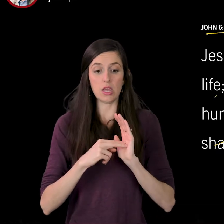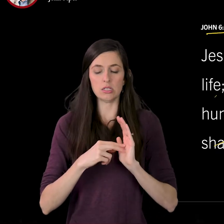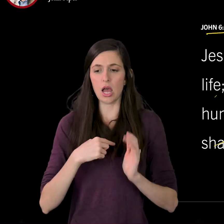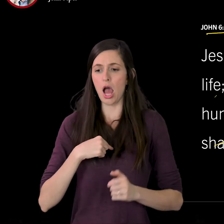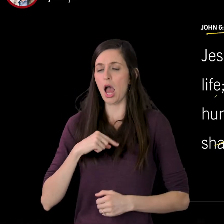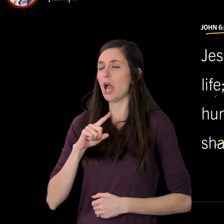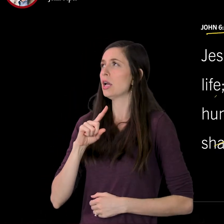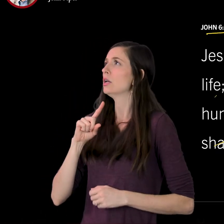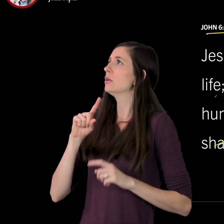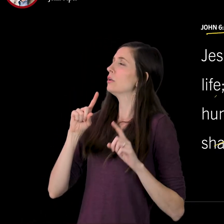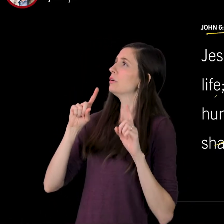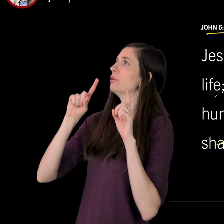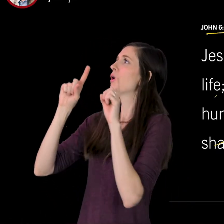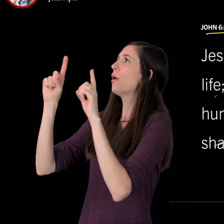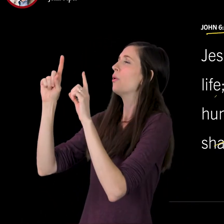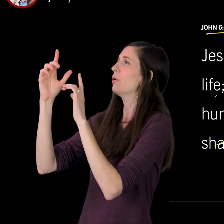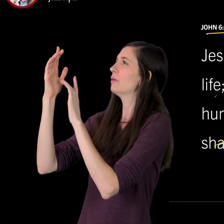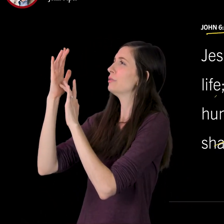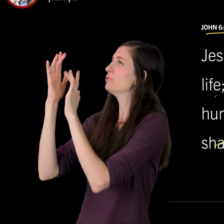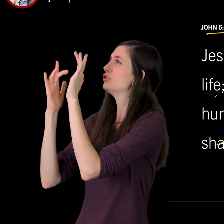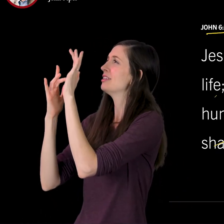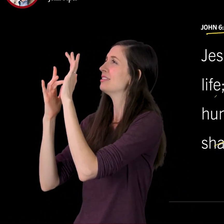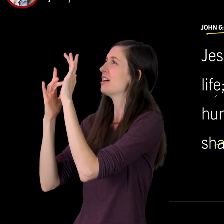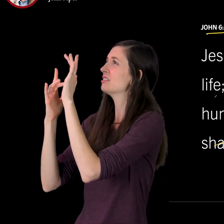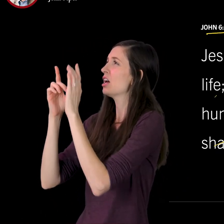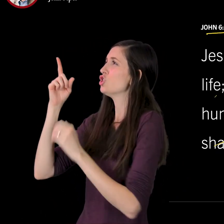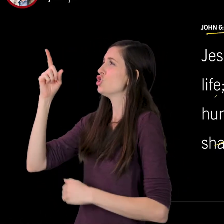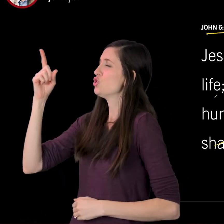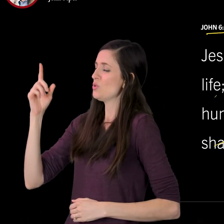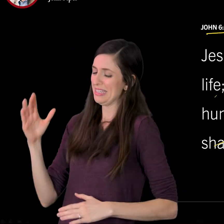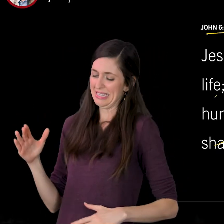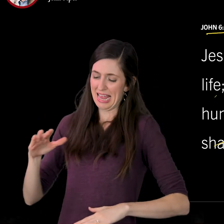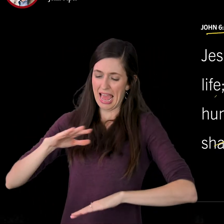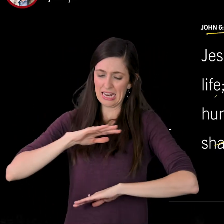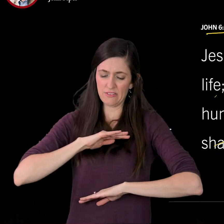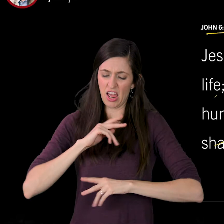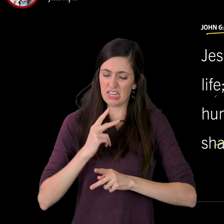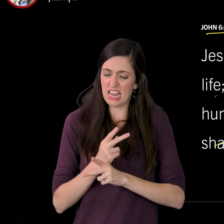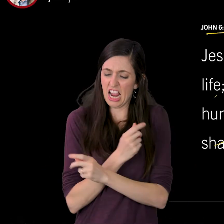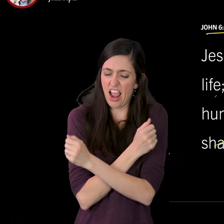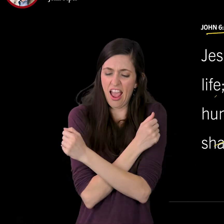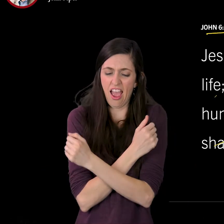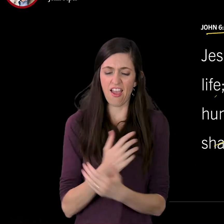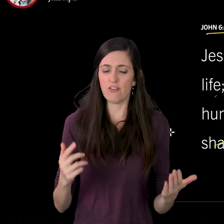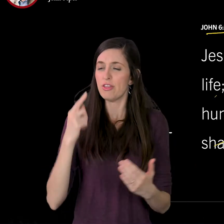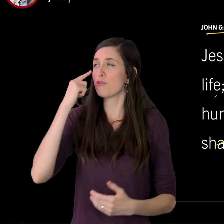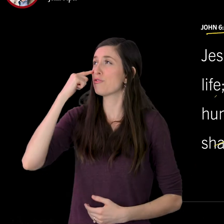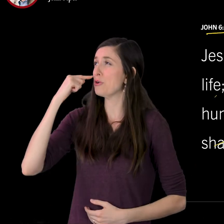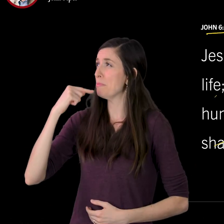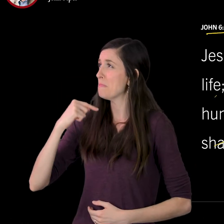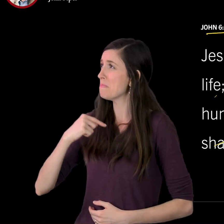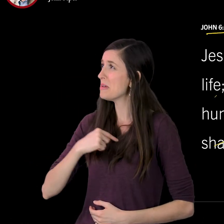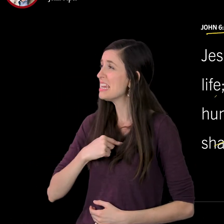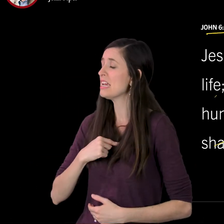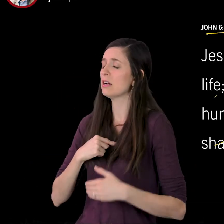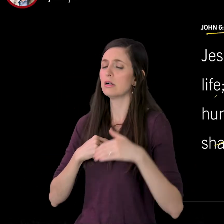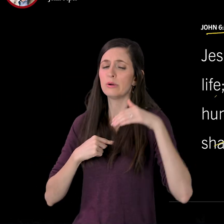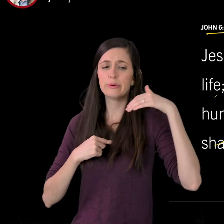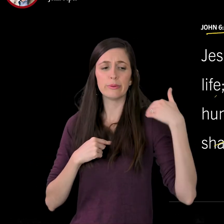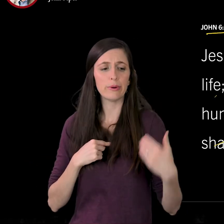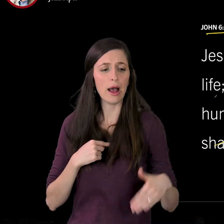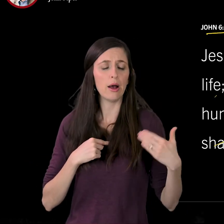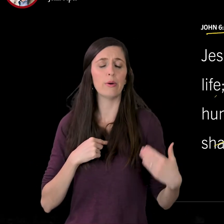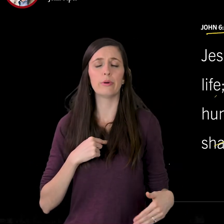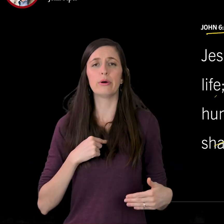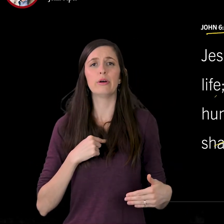to be satisfied in our souls by all that he is for us all that God is for